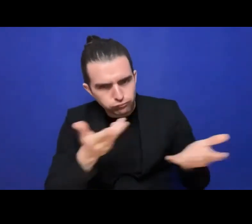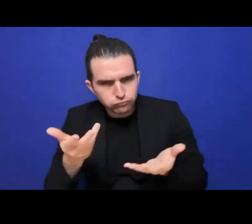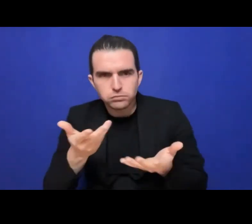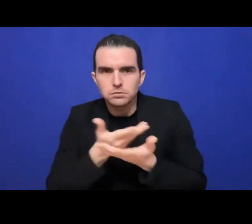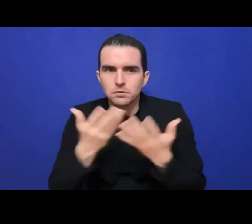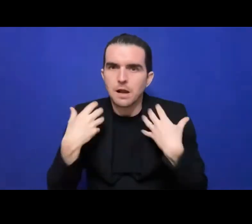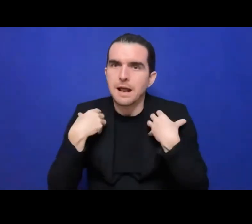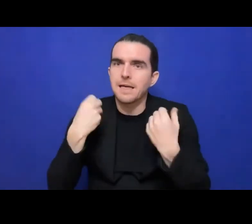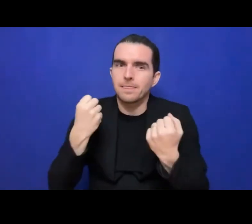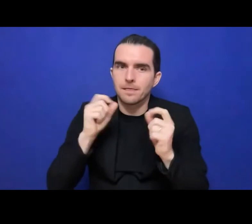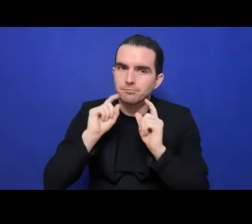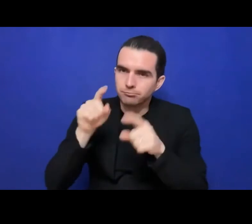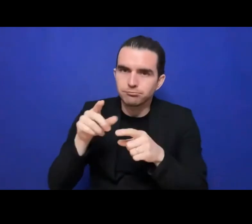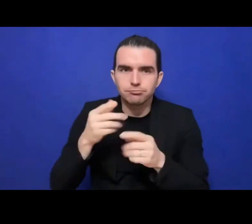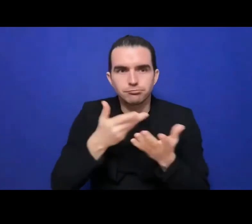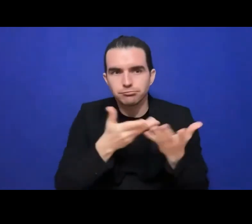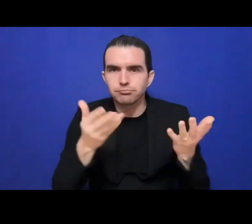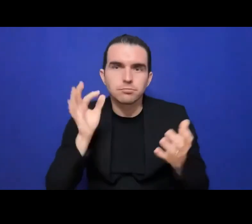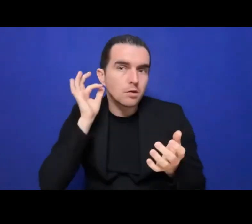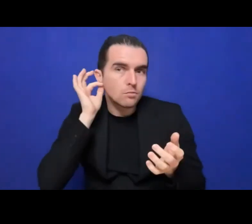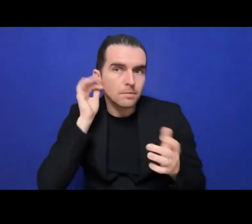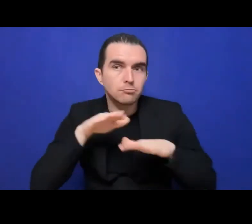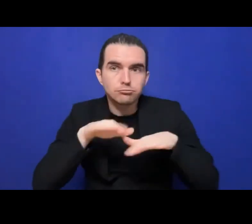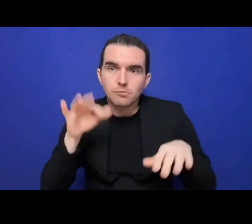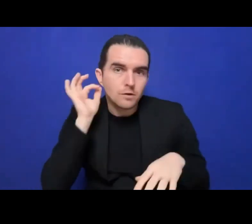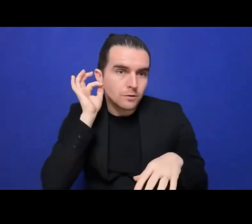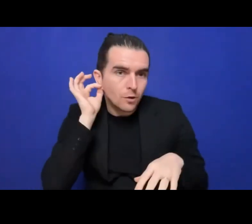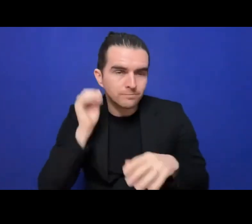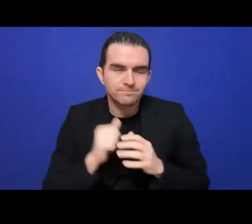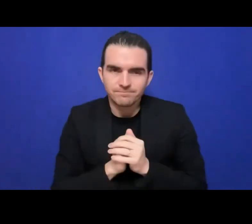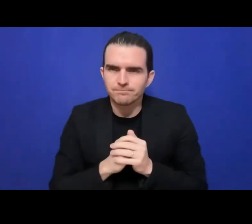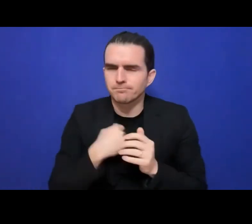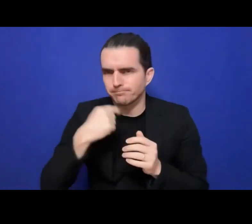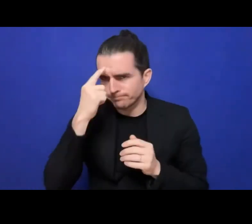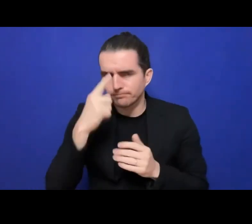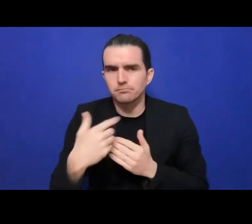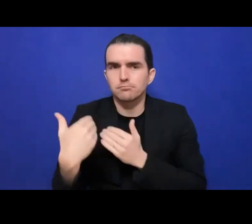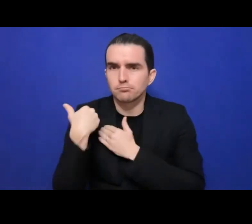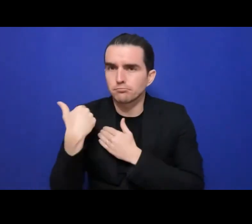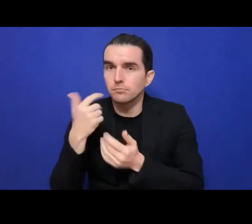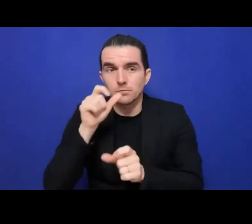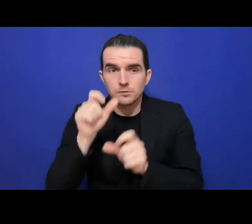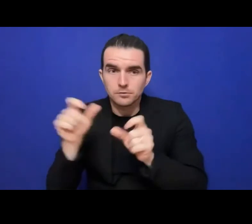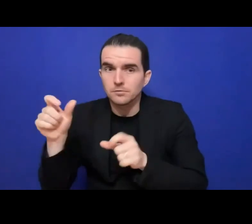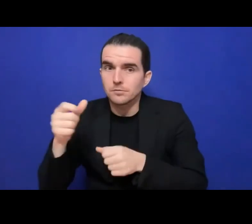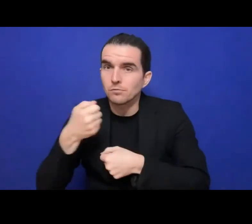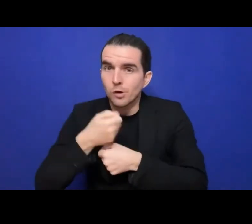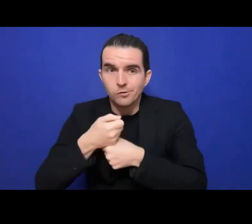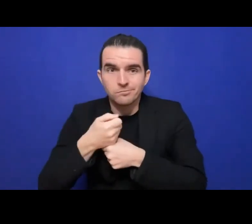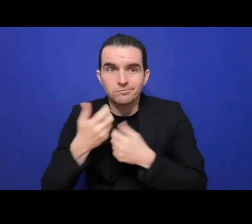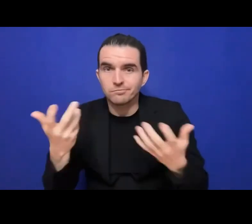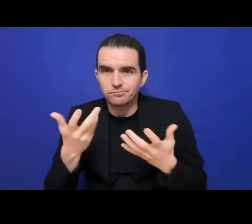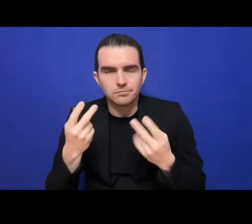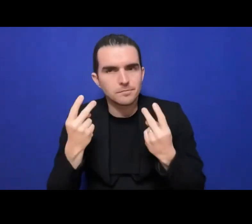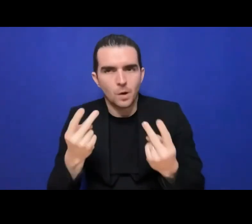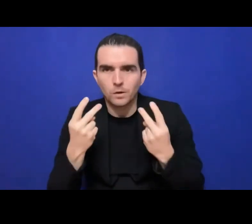I believe the role of the community workers is very crucial when it comes to elderly women, women with disabilities, and rich young women